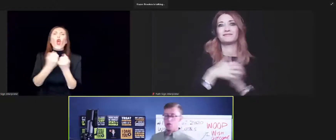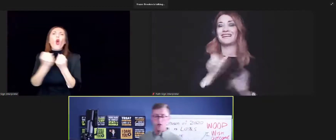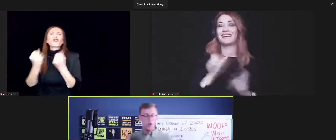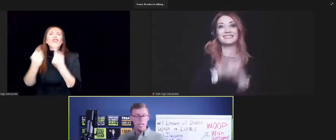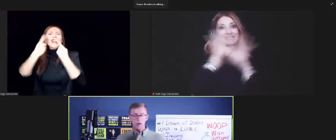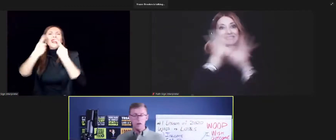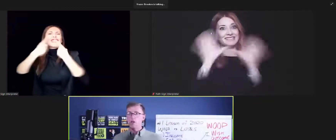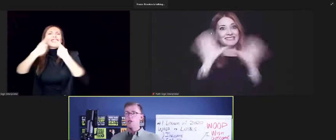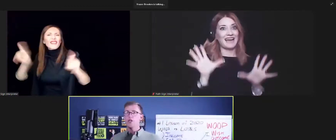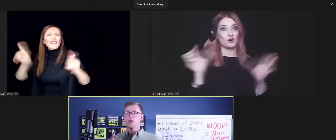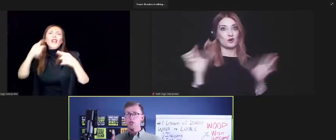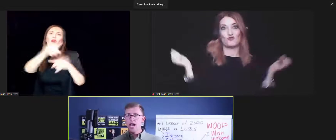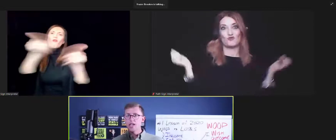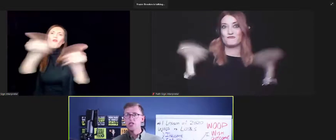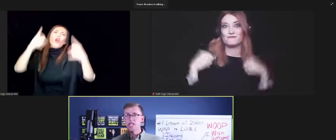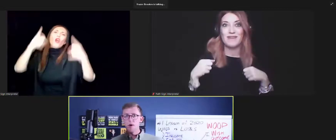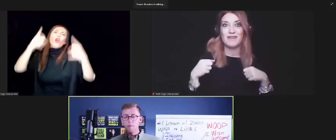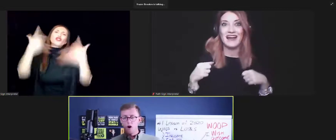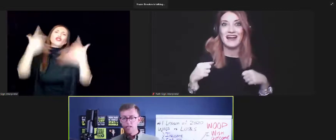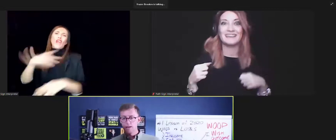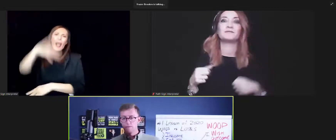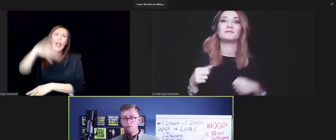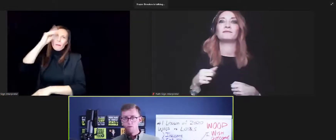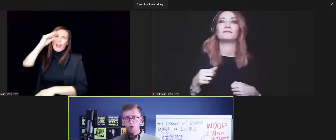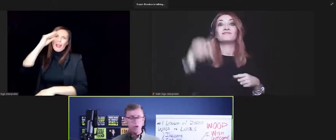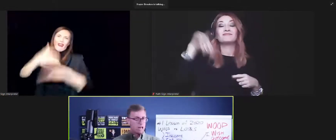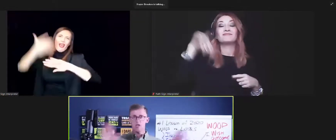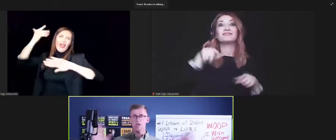the secret to success in network marketing,